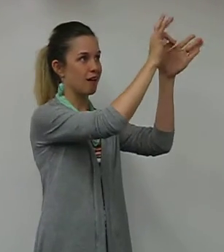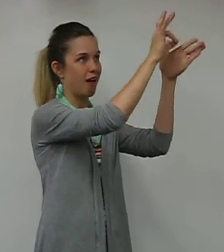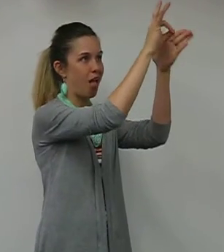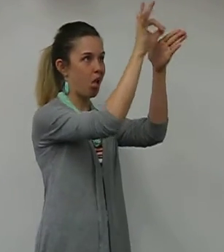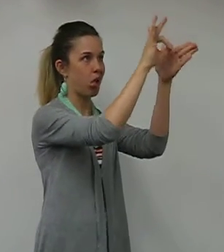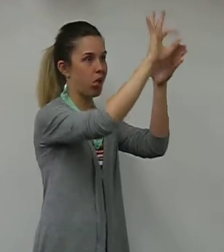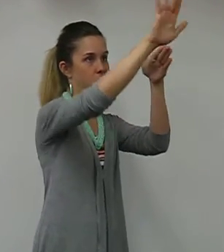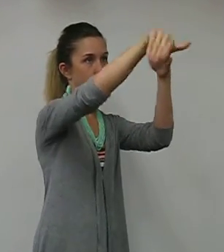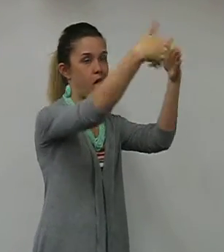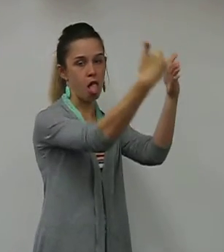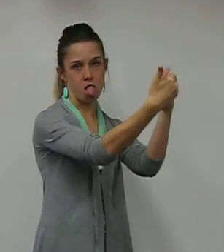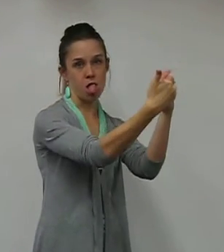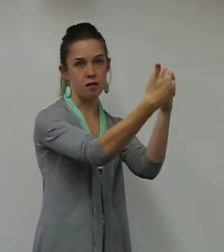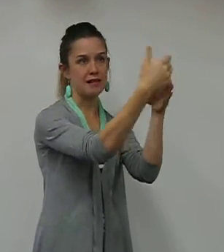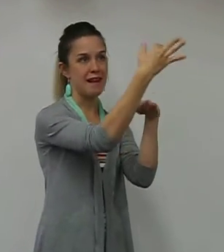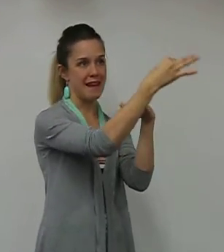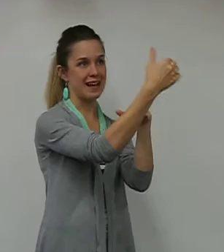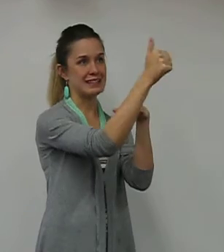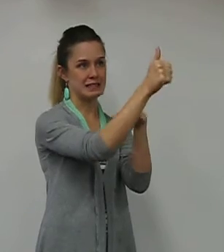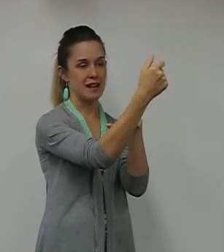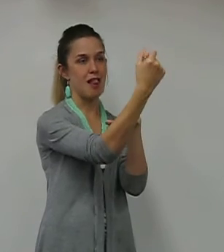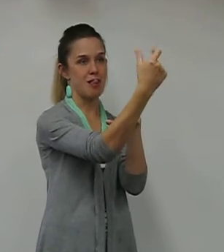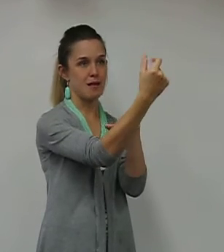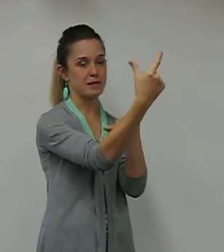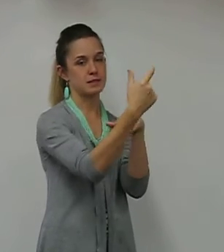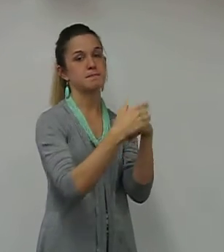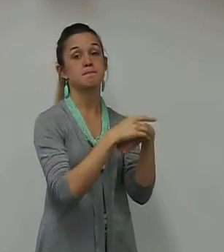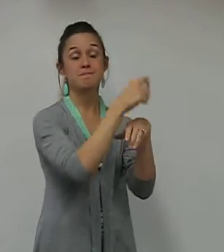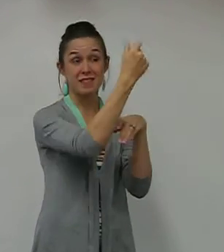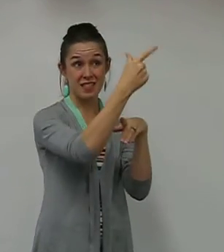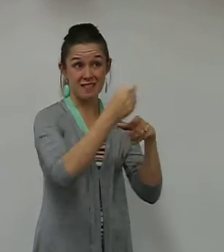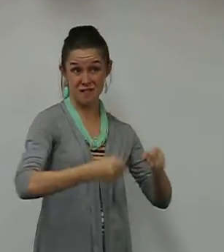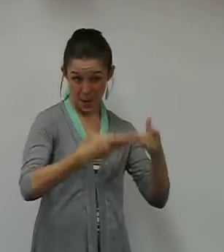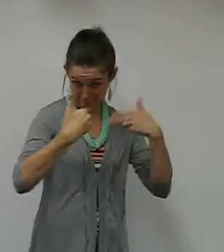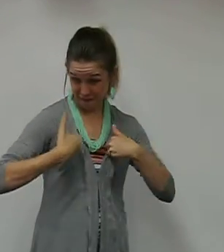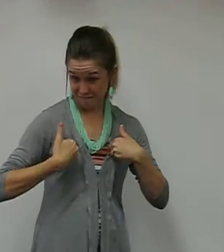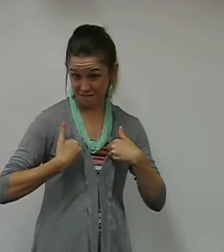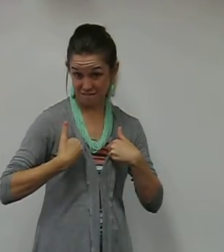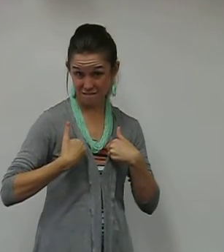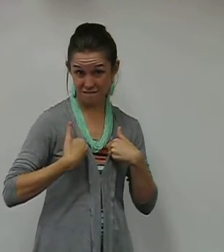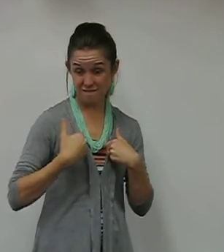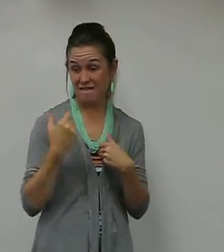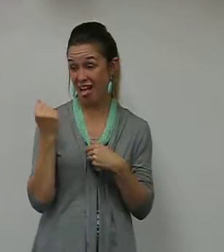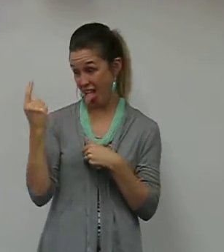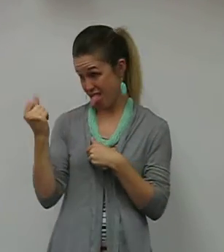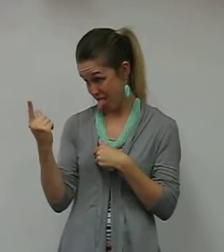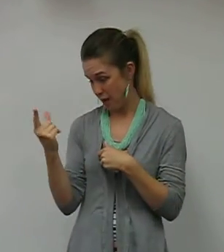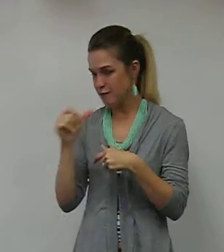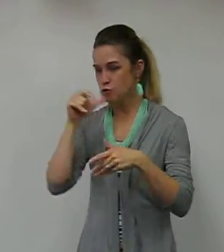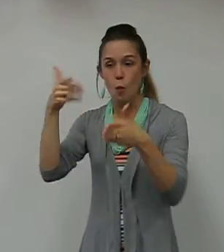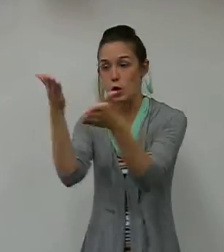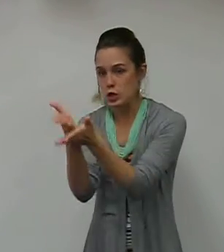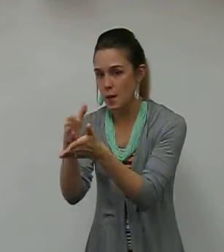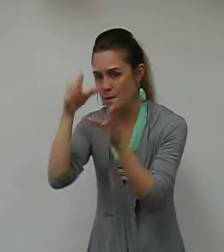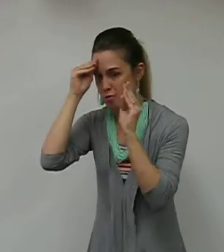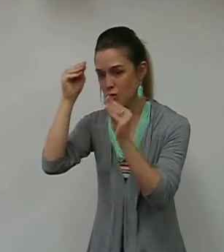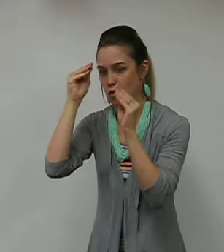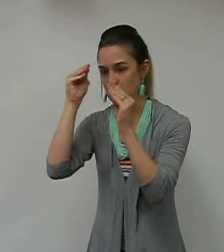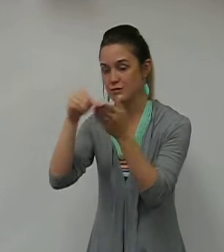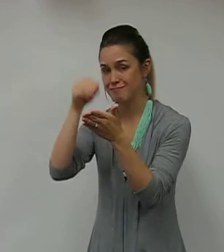9, 10, 11. 11. So how many are there? 11. You don't want to stop their learning because they aren't